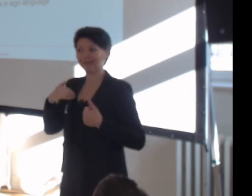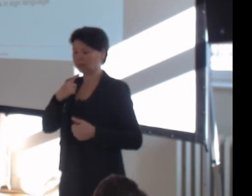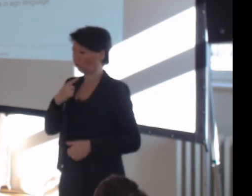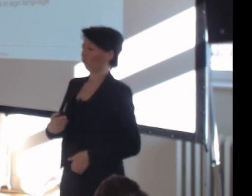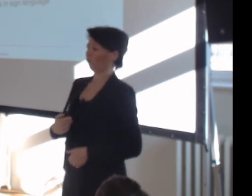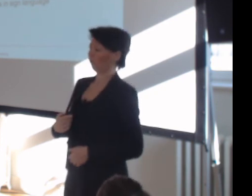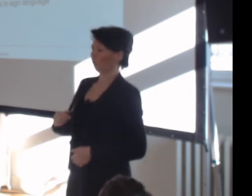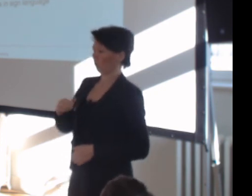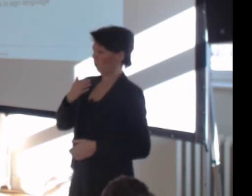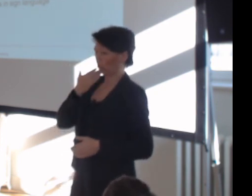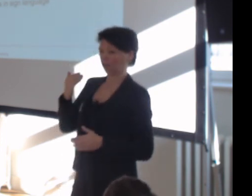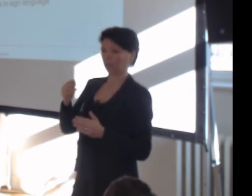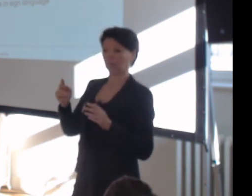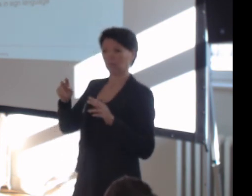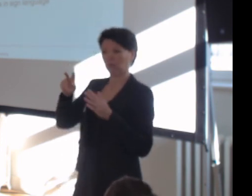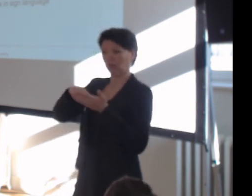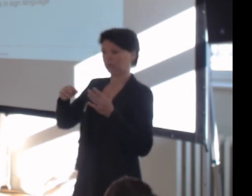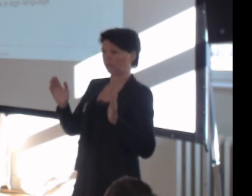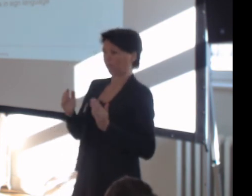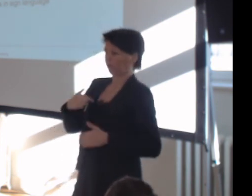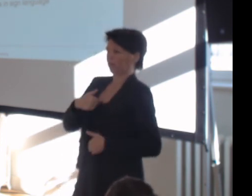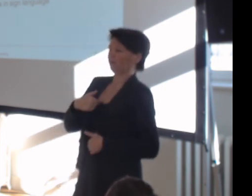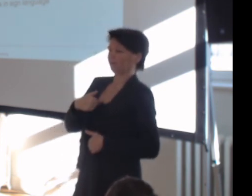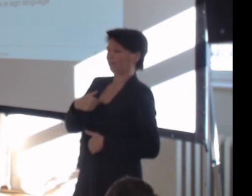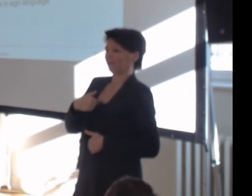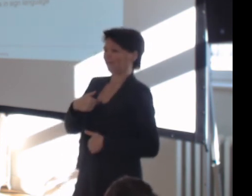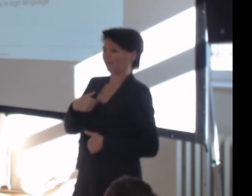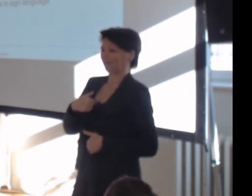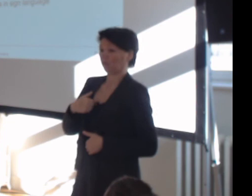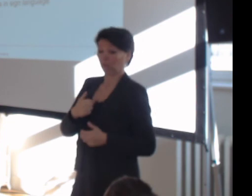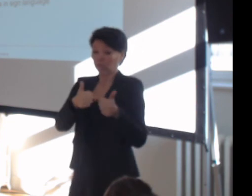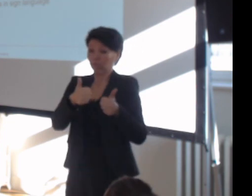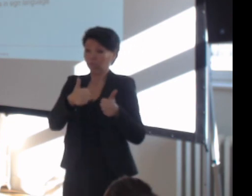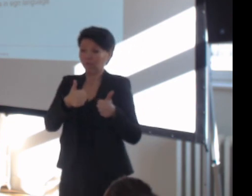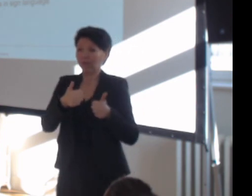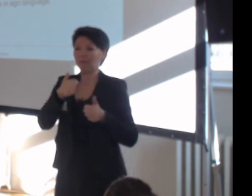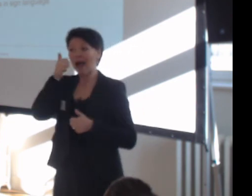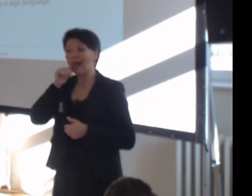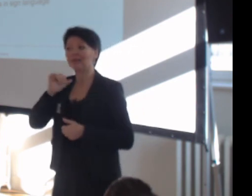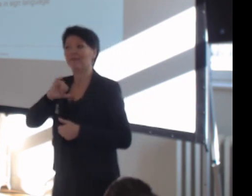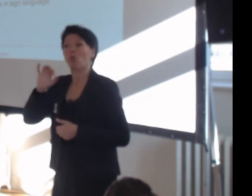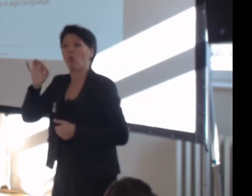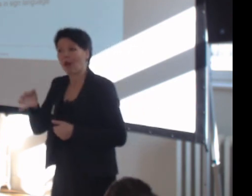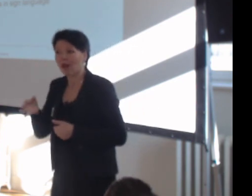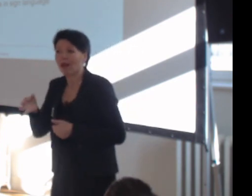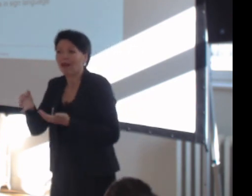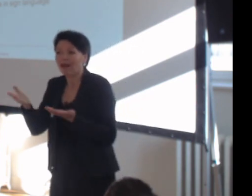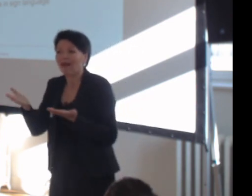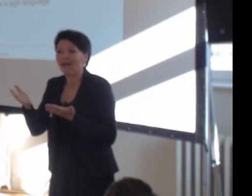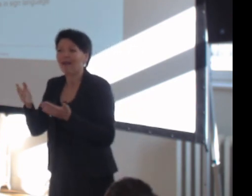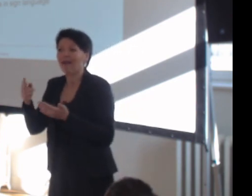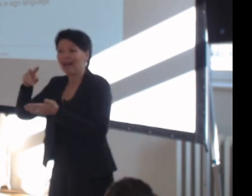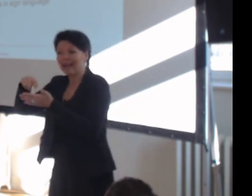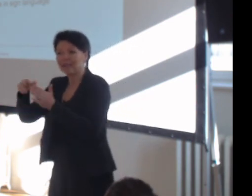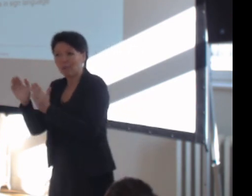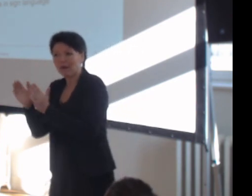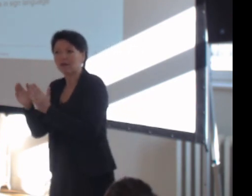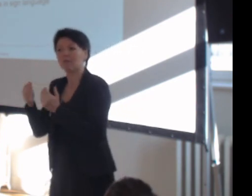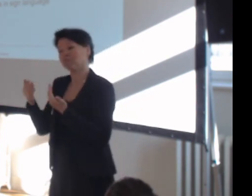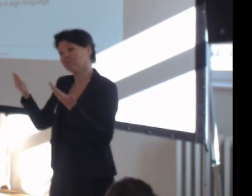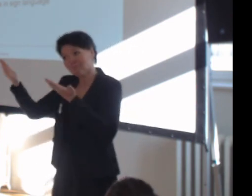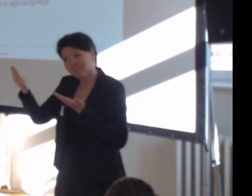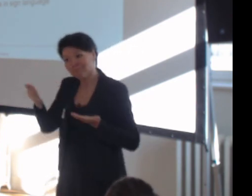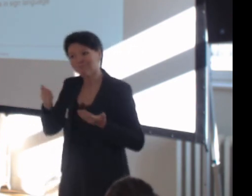I don't have a reading disability. No, that's all very fine. But if you have a reading disability, you are welcome to use